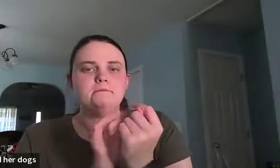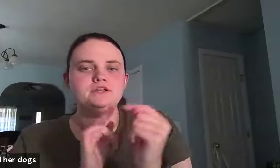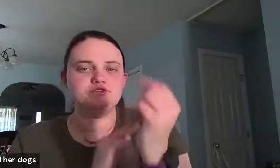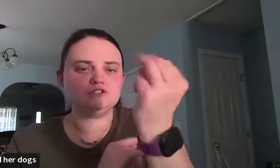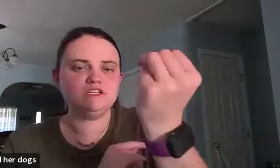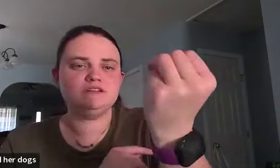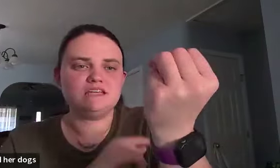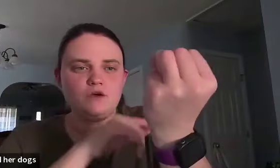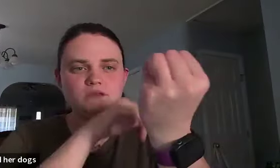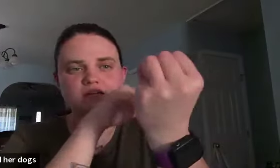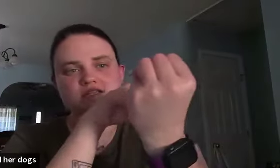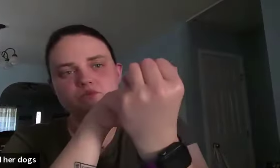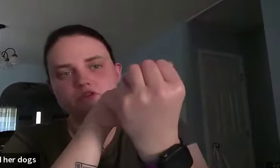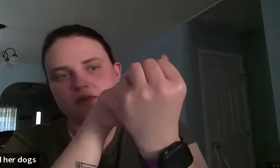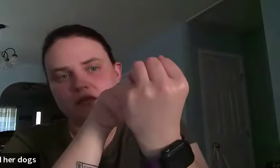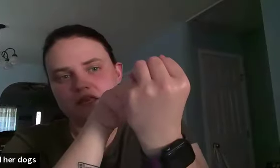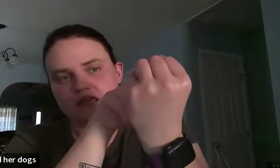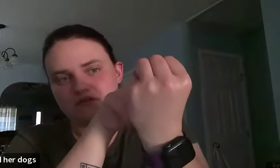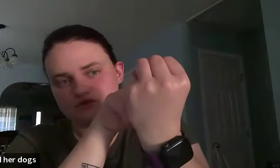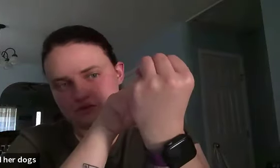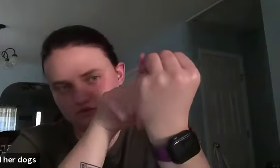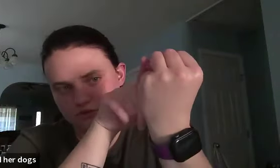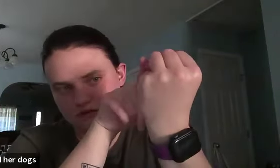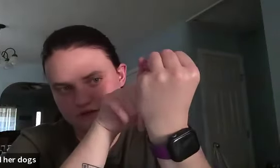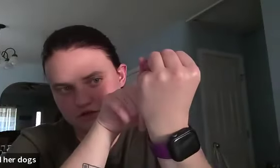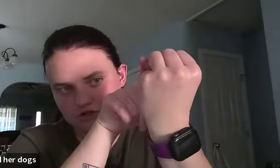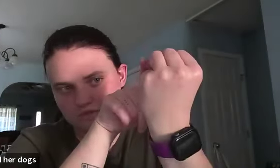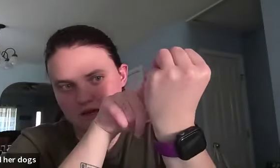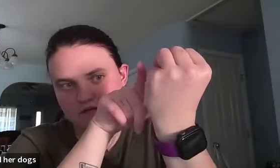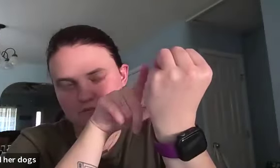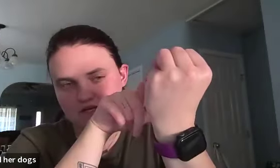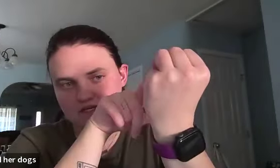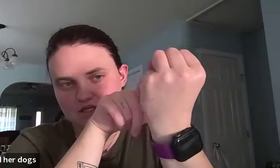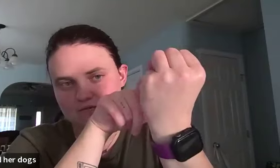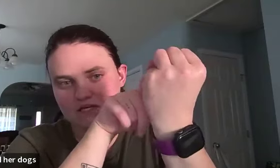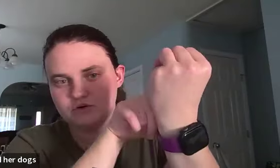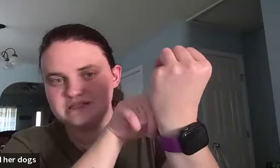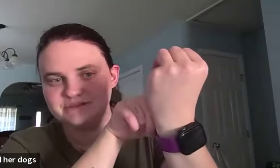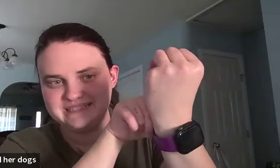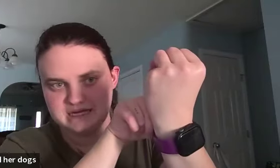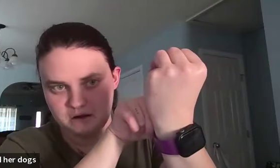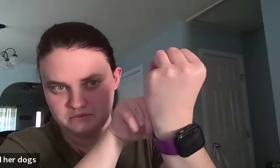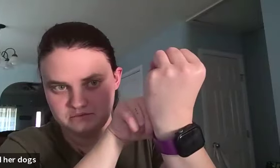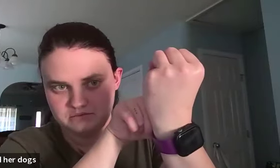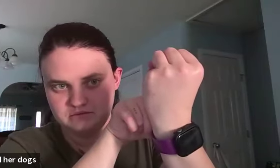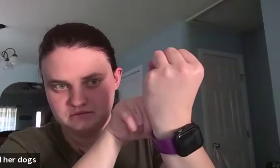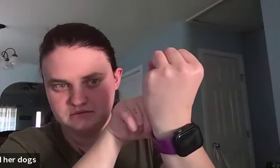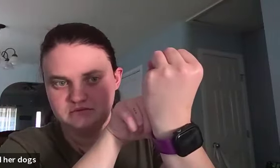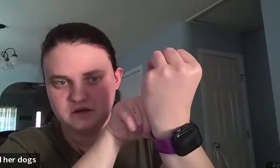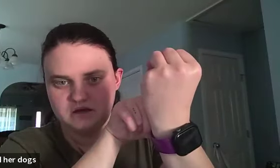But usually you can tell because with the Monday, those three fingers are going to be up and your pinky is going to be noticeably down.